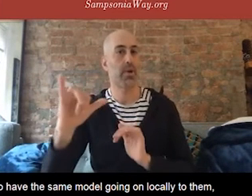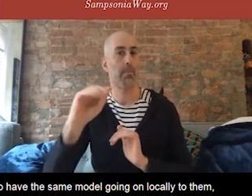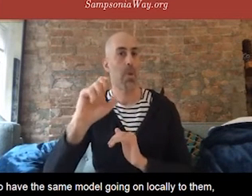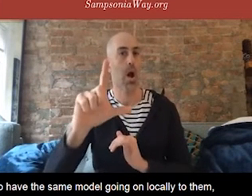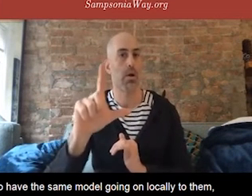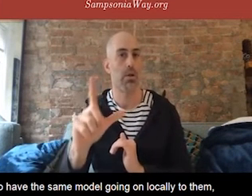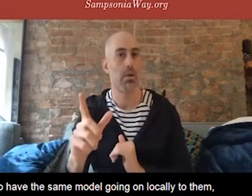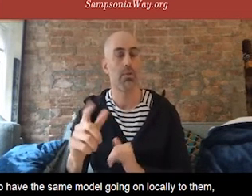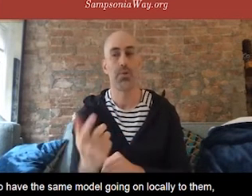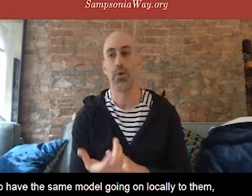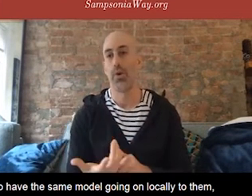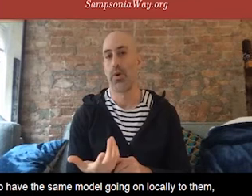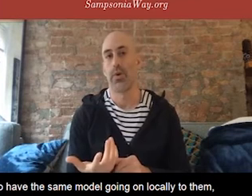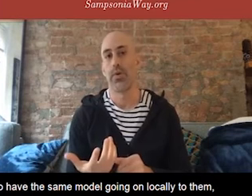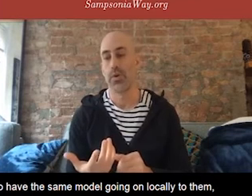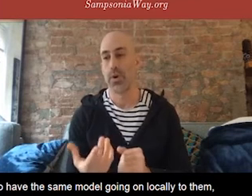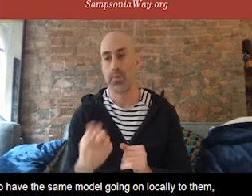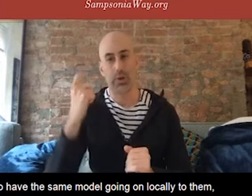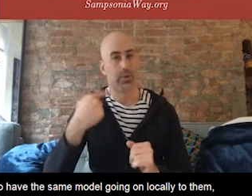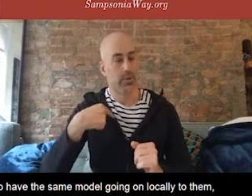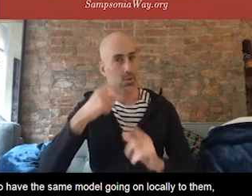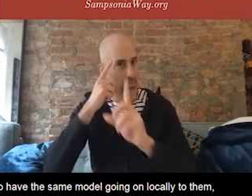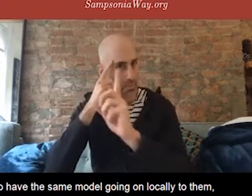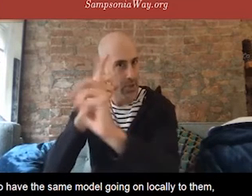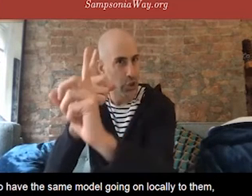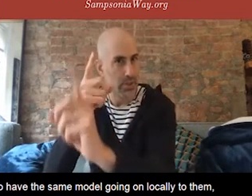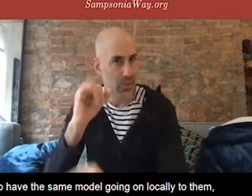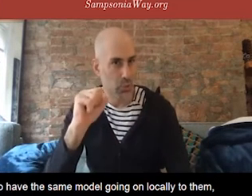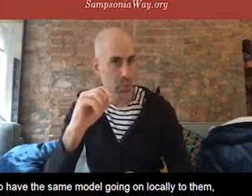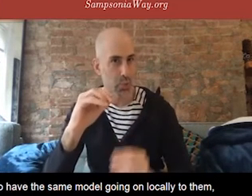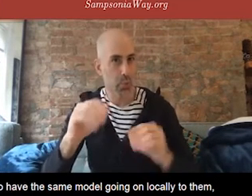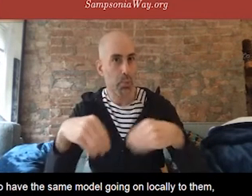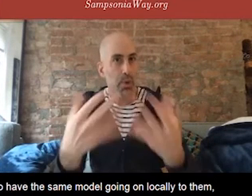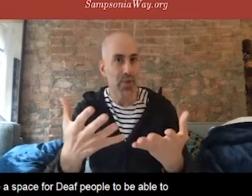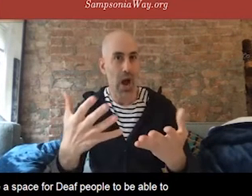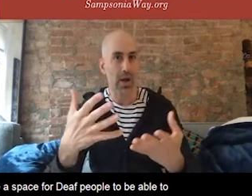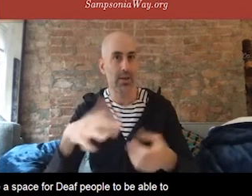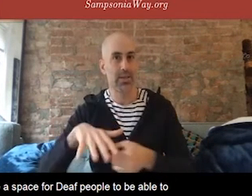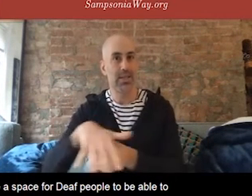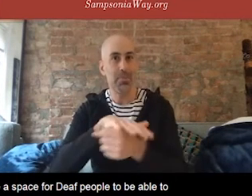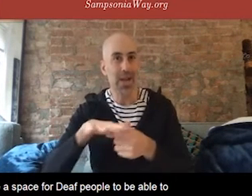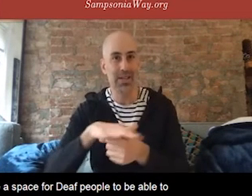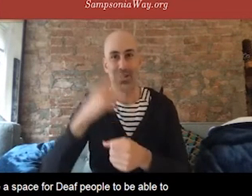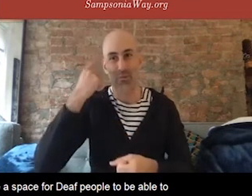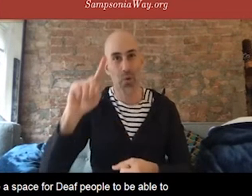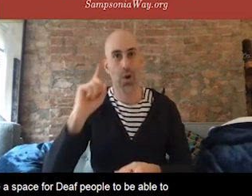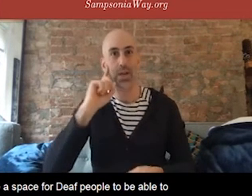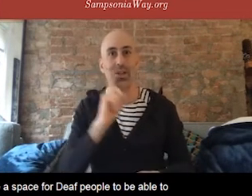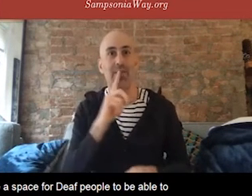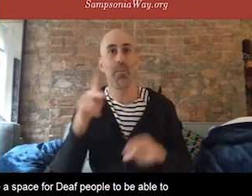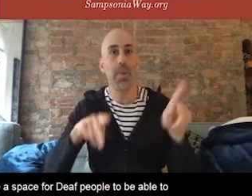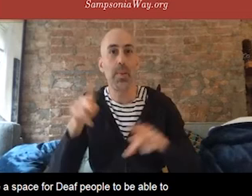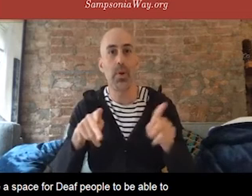I'm just proud that so many people want to have the same model going on locally to them, because the mission here is to